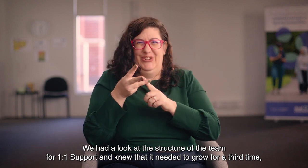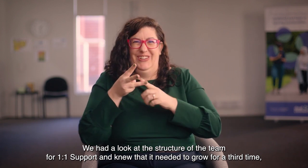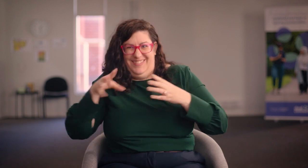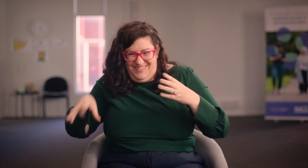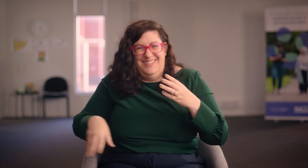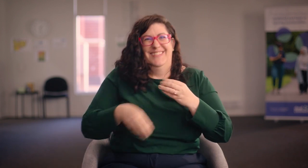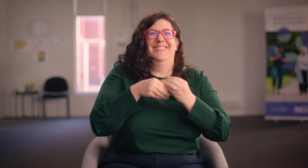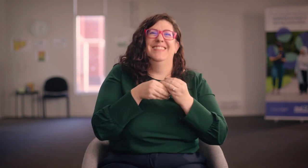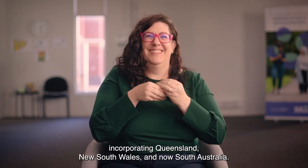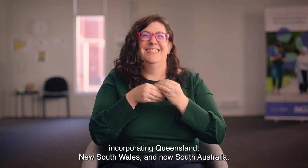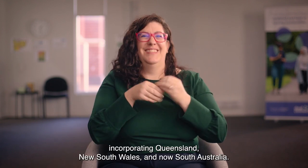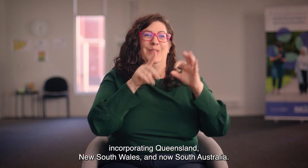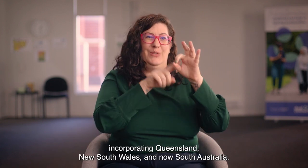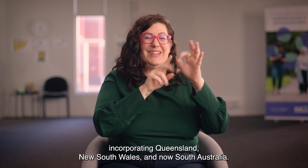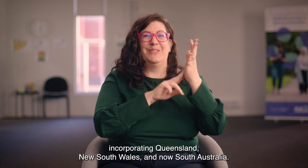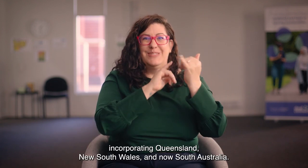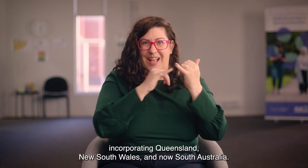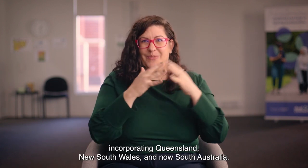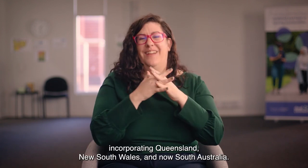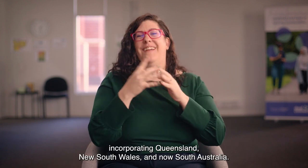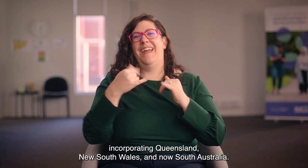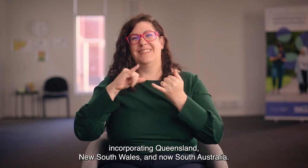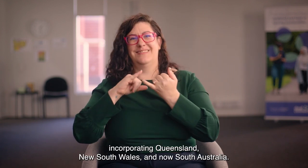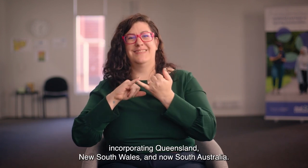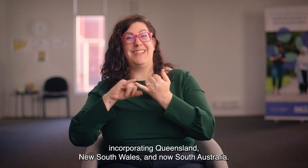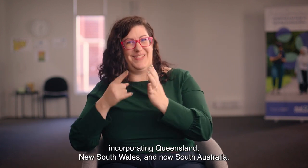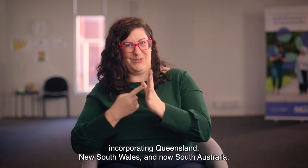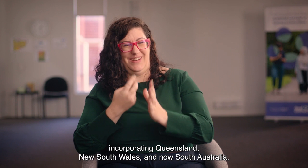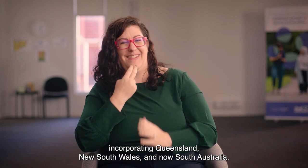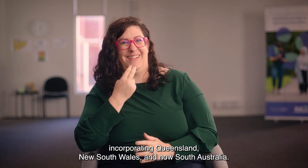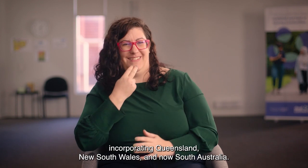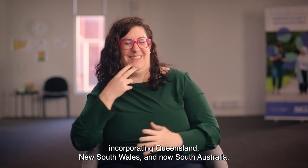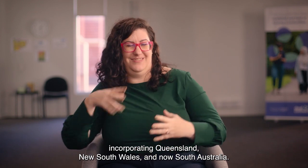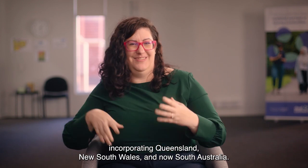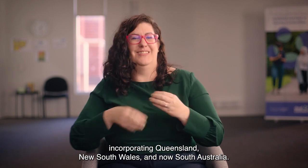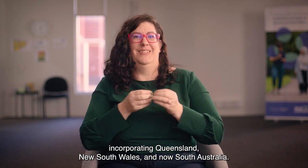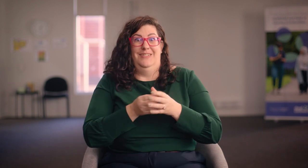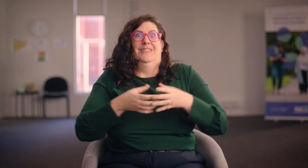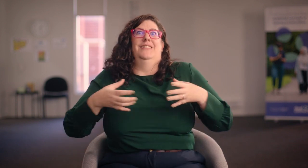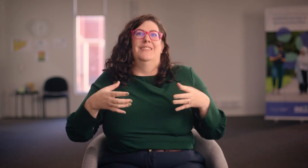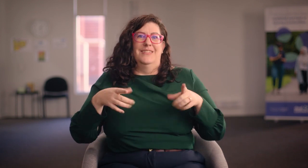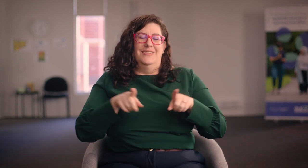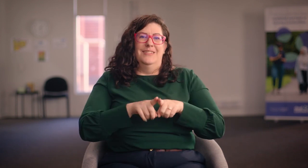time, incorporating Queensland, New South Wales, and now South Australia.